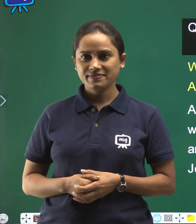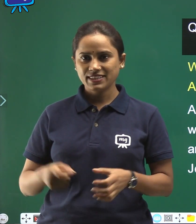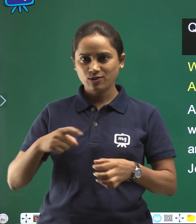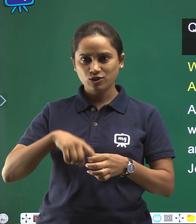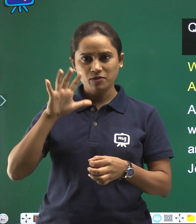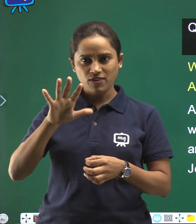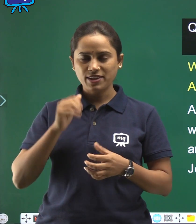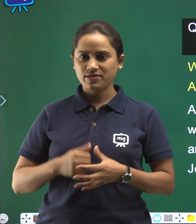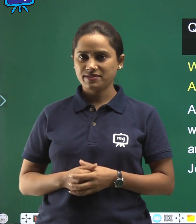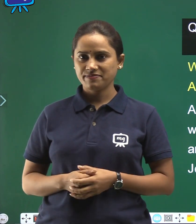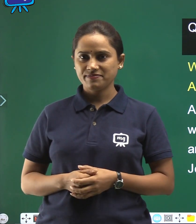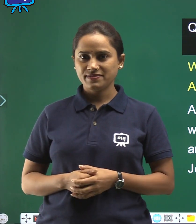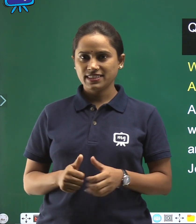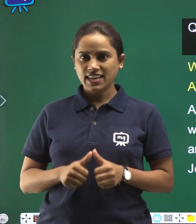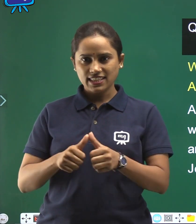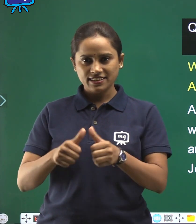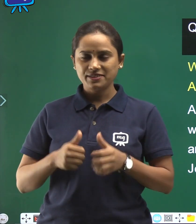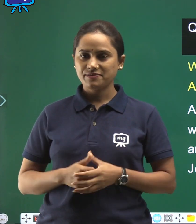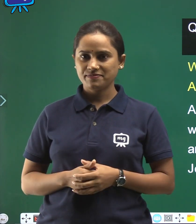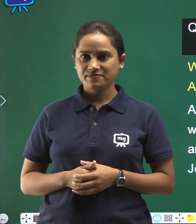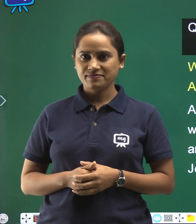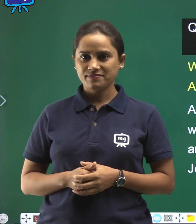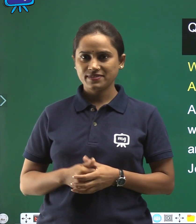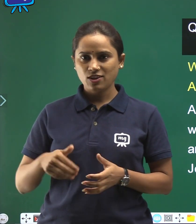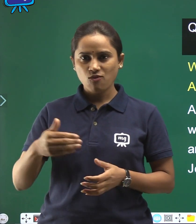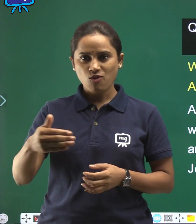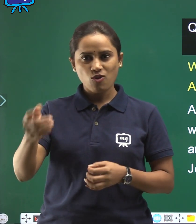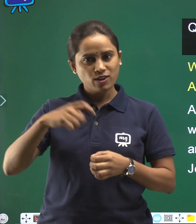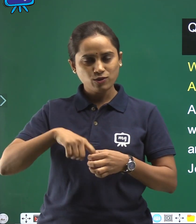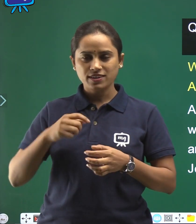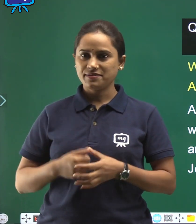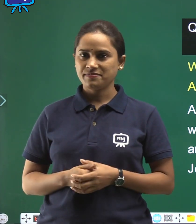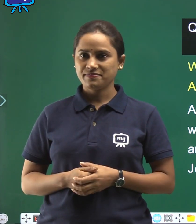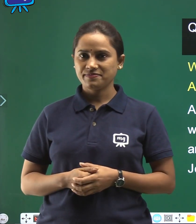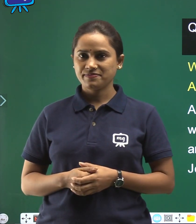Question number 5. Answer the following question.